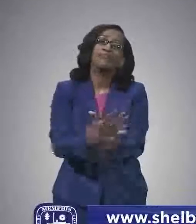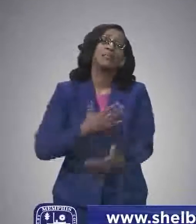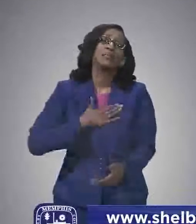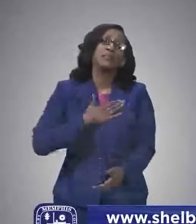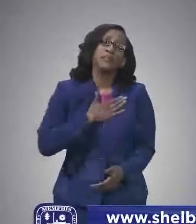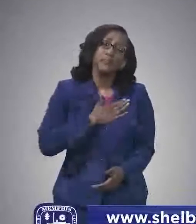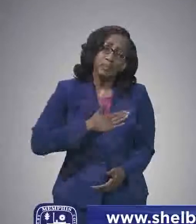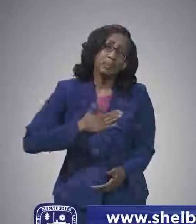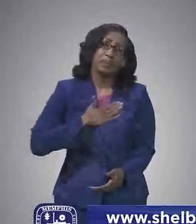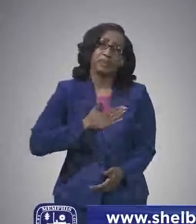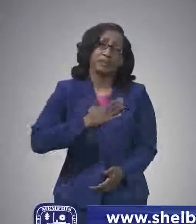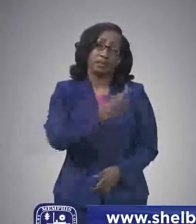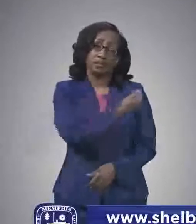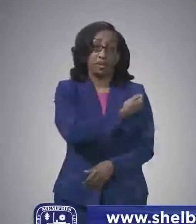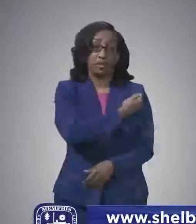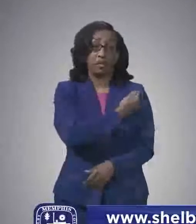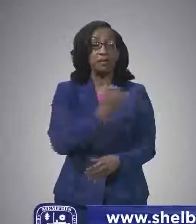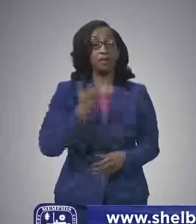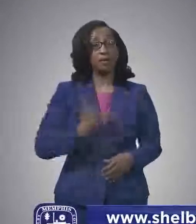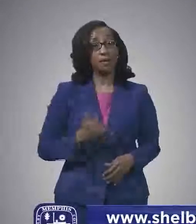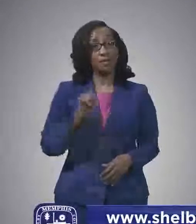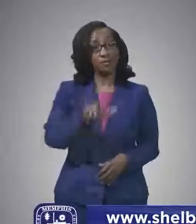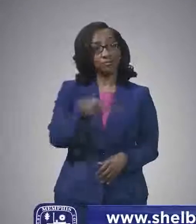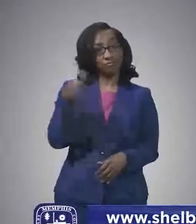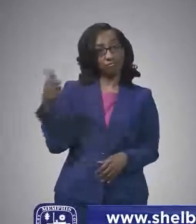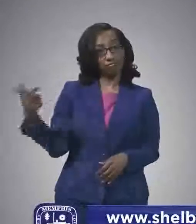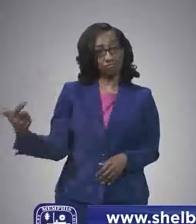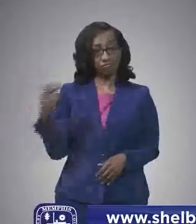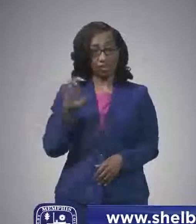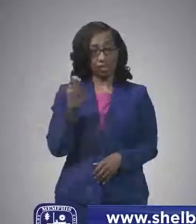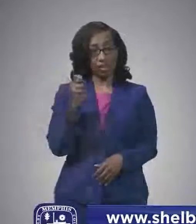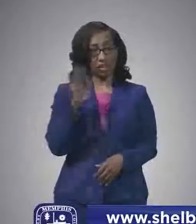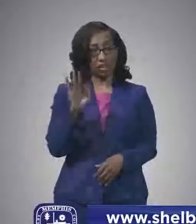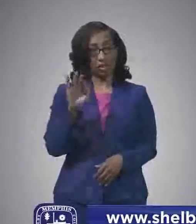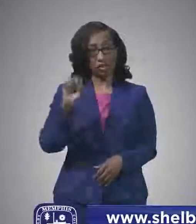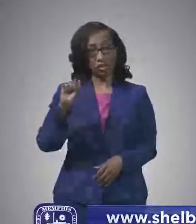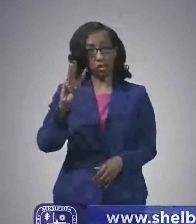vaccinated. I'll now turn it over to Chief Sweat.